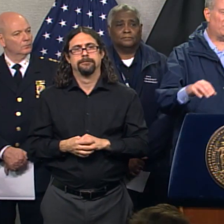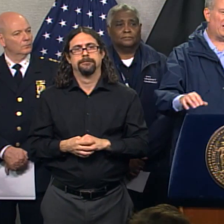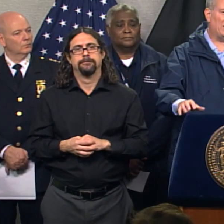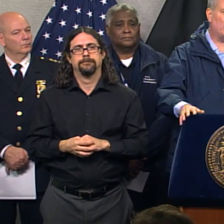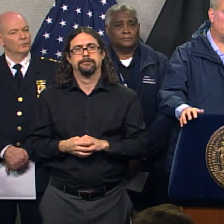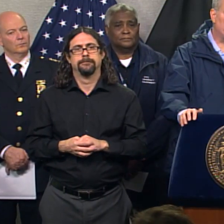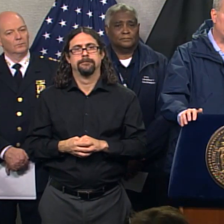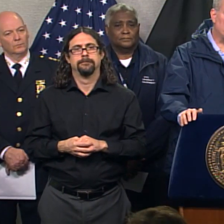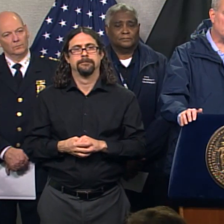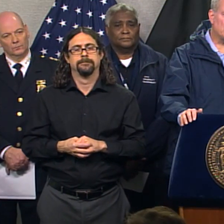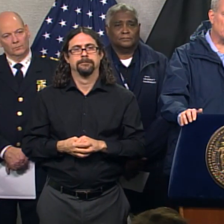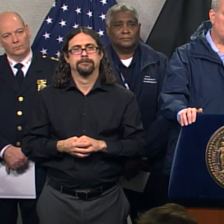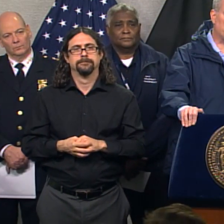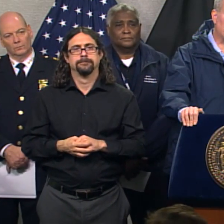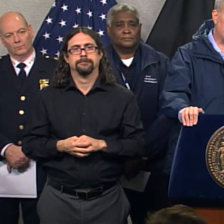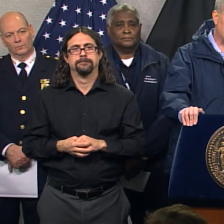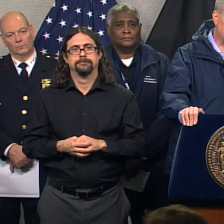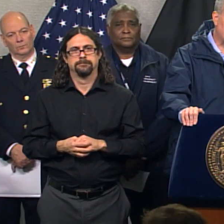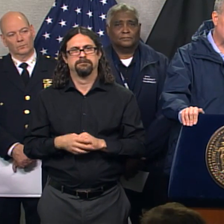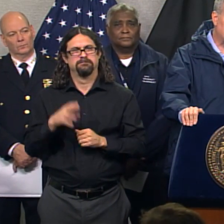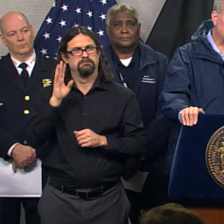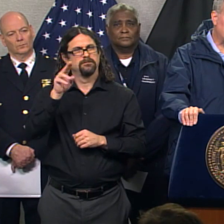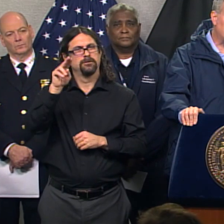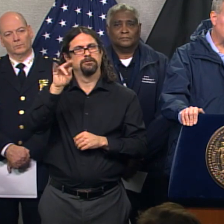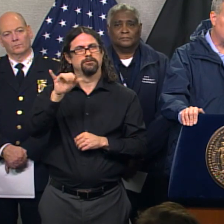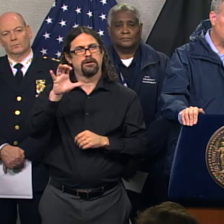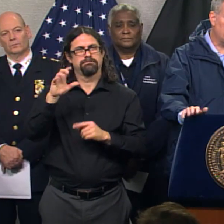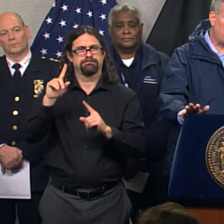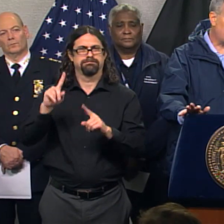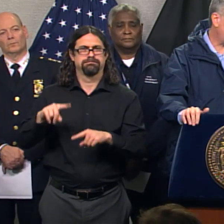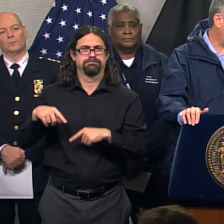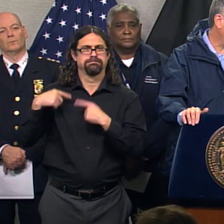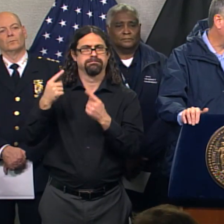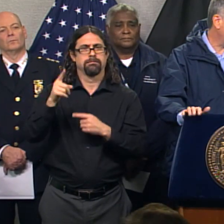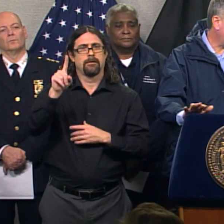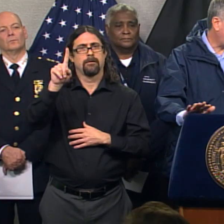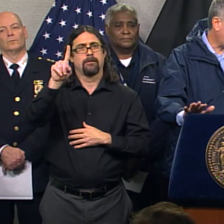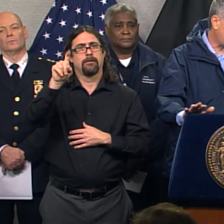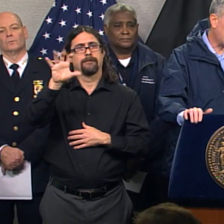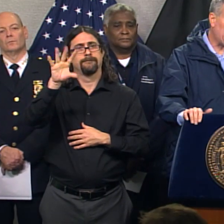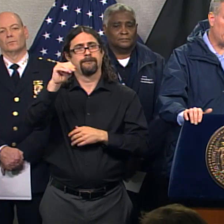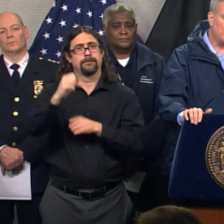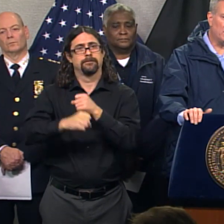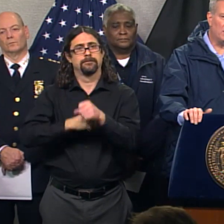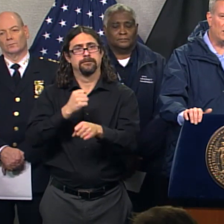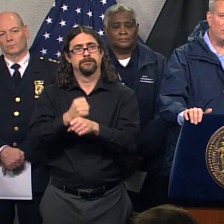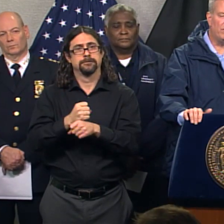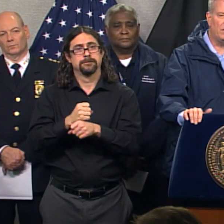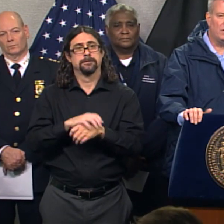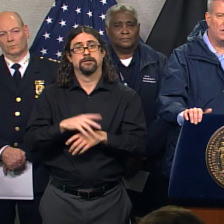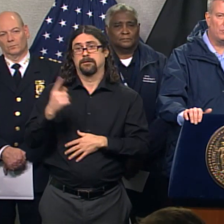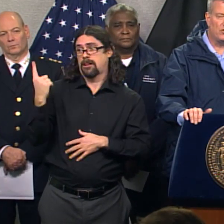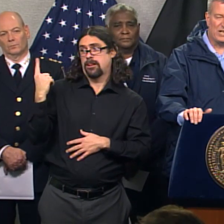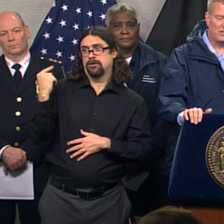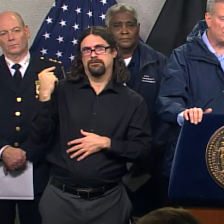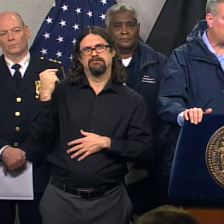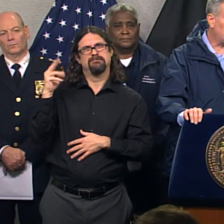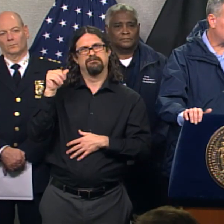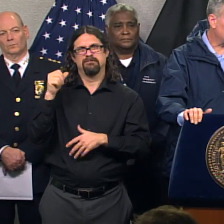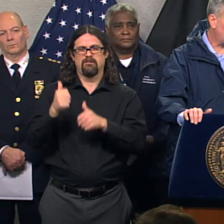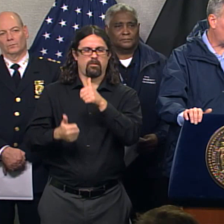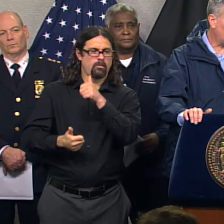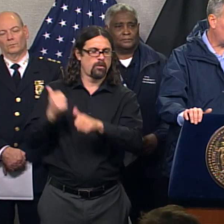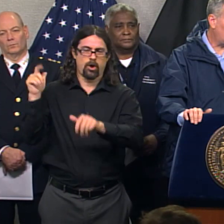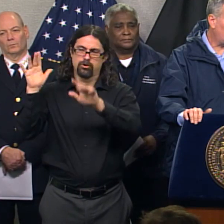City going back 150 years. This is a much more concentrated situation. Thankfully, the high end of projections here